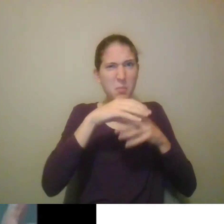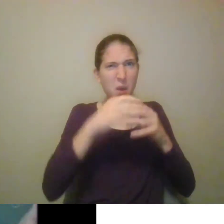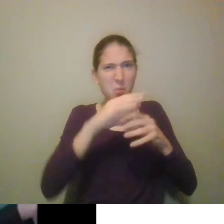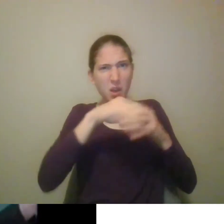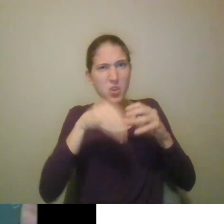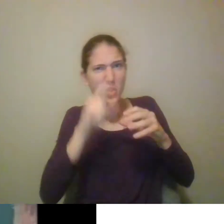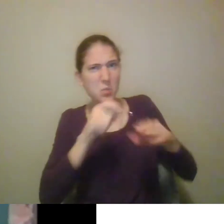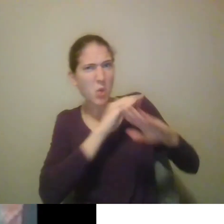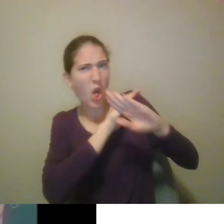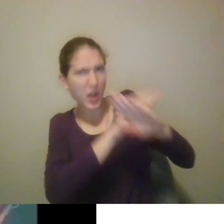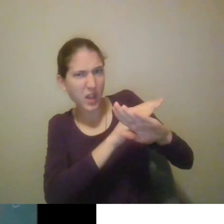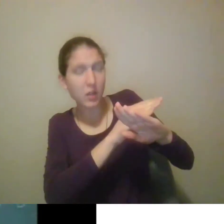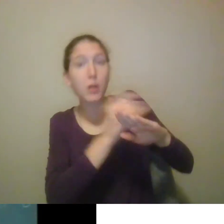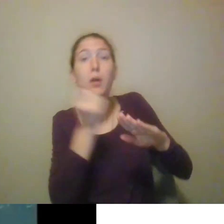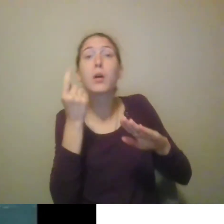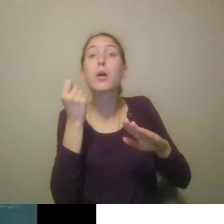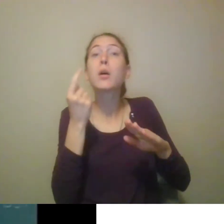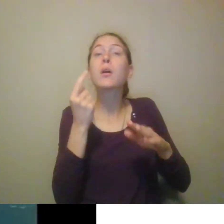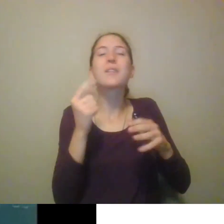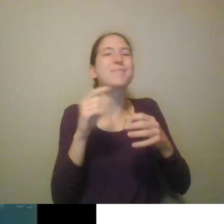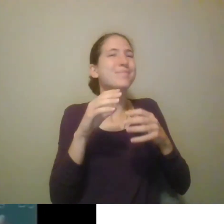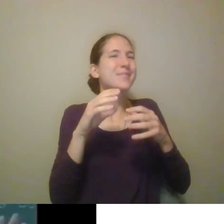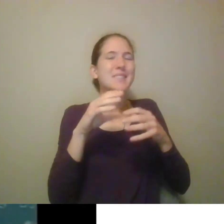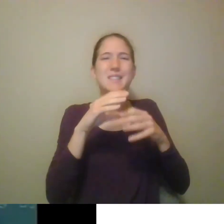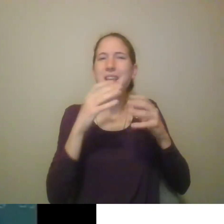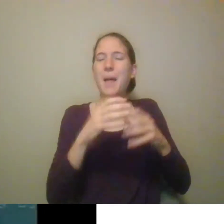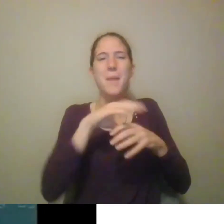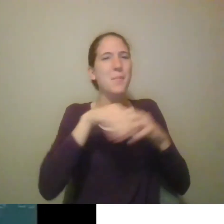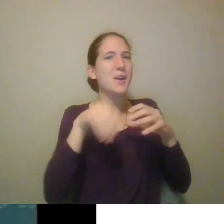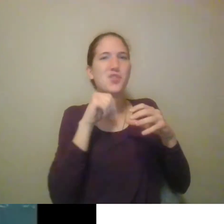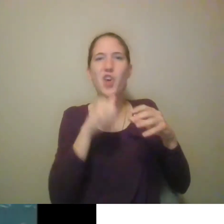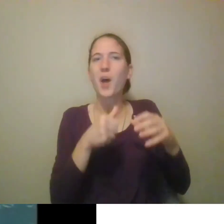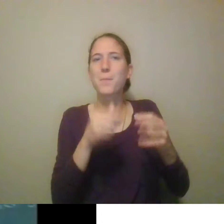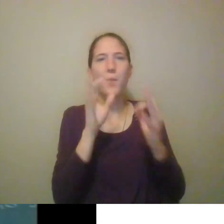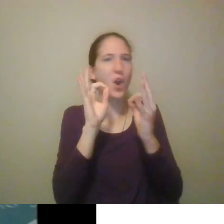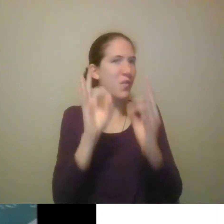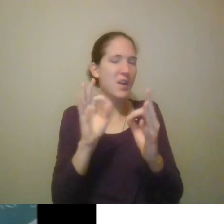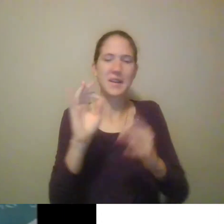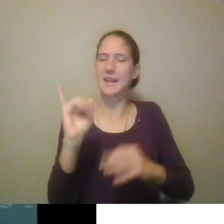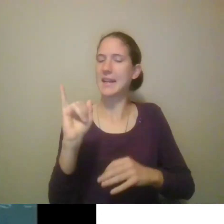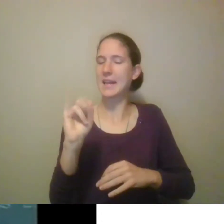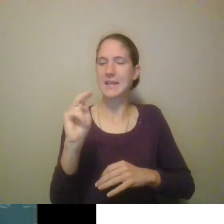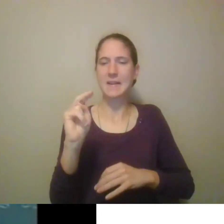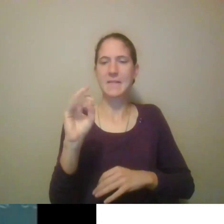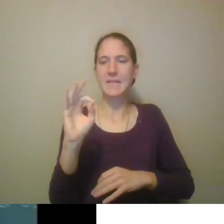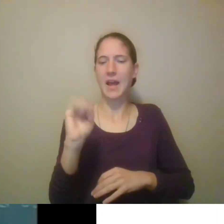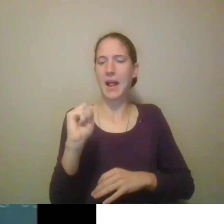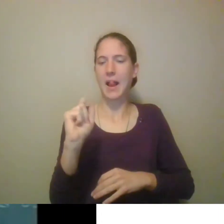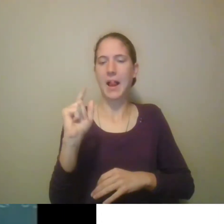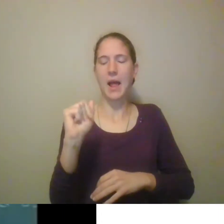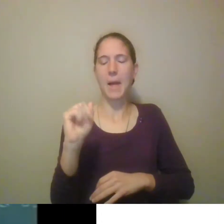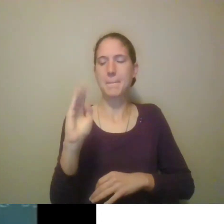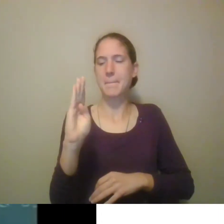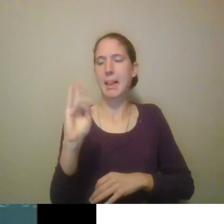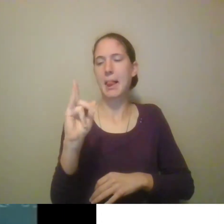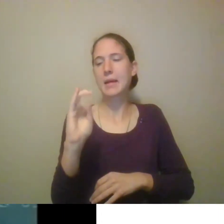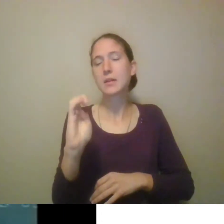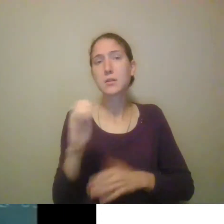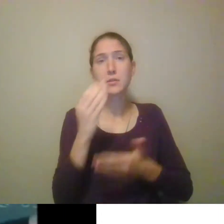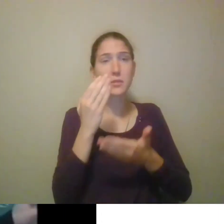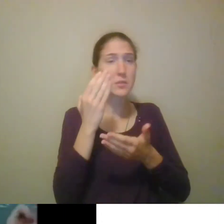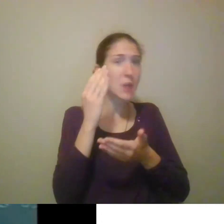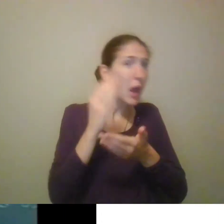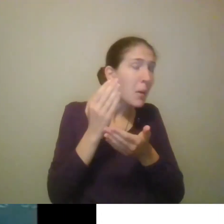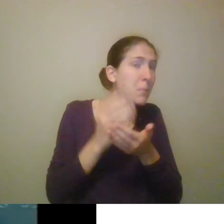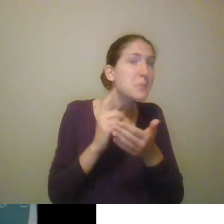the cell membrane is not infallible. In other words, it's not perfect. And there are times when these bacteria and these bad things